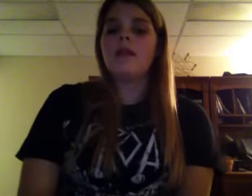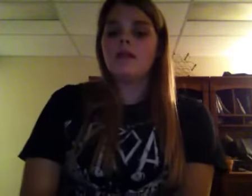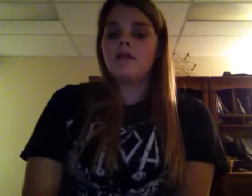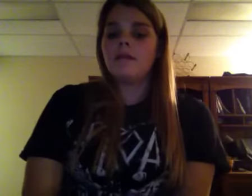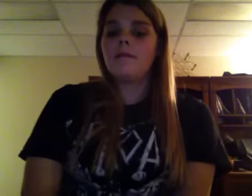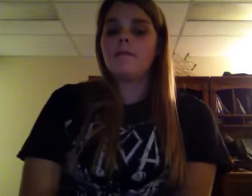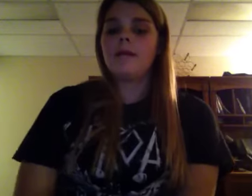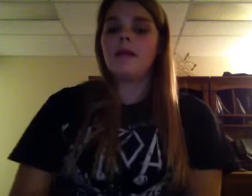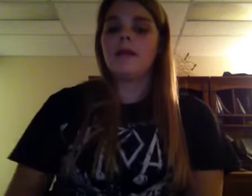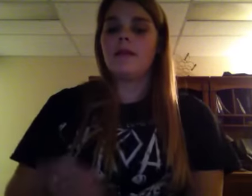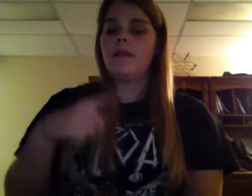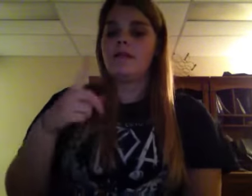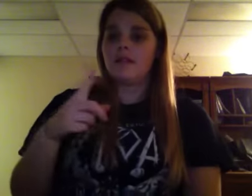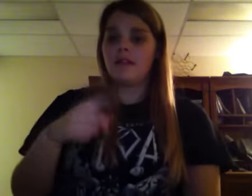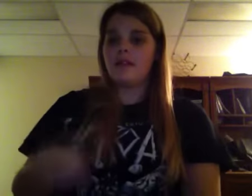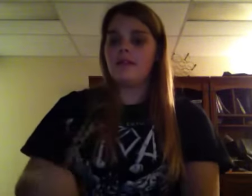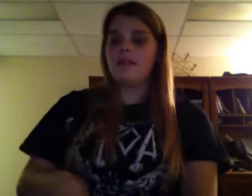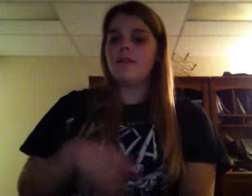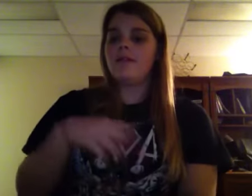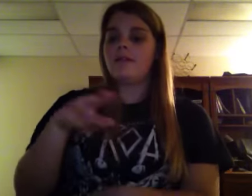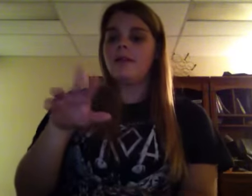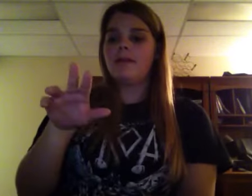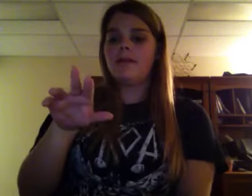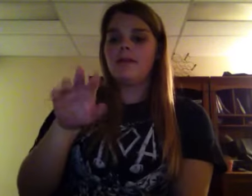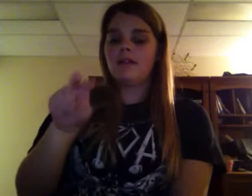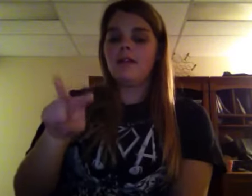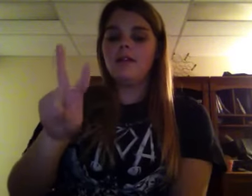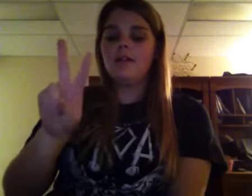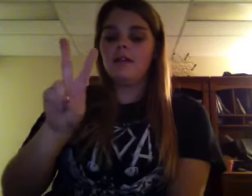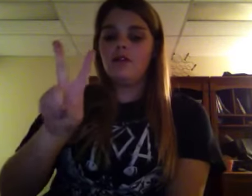So the signs, I'll speak them as they sign.